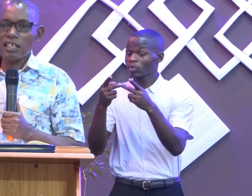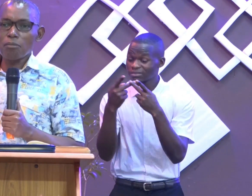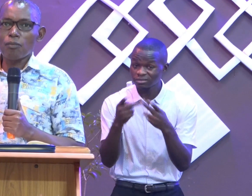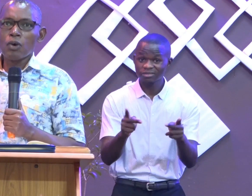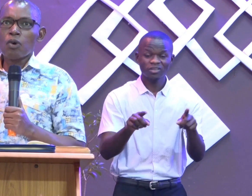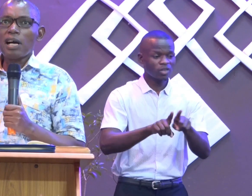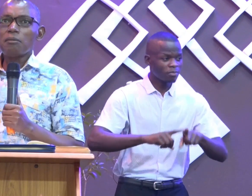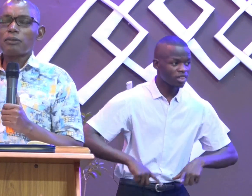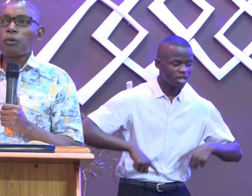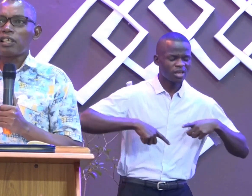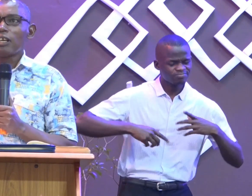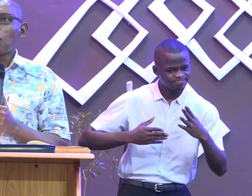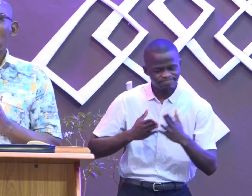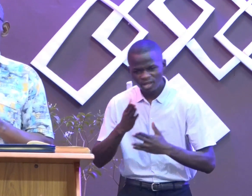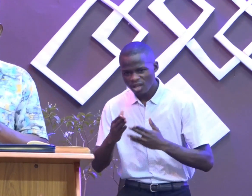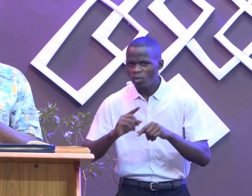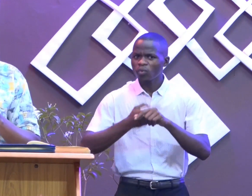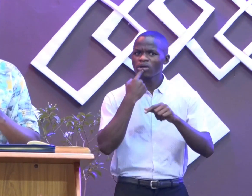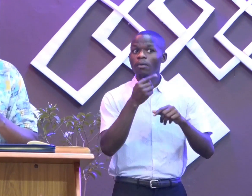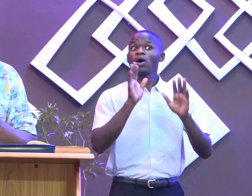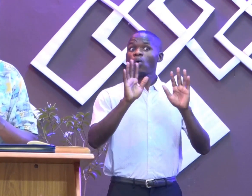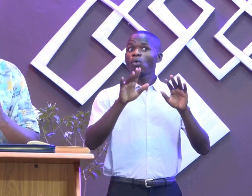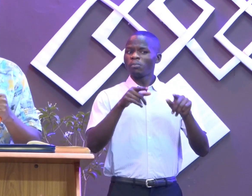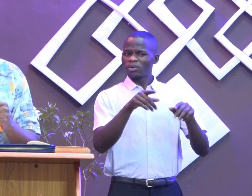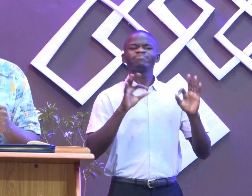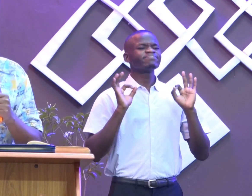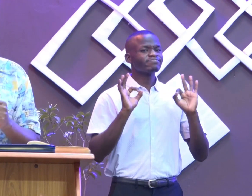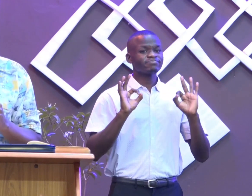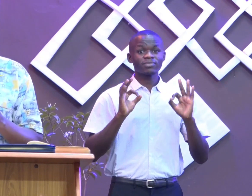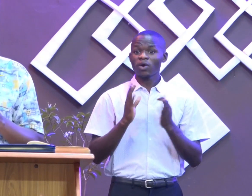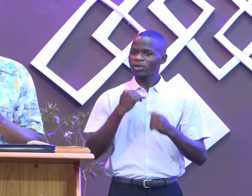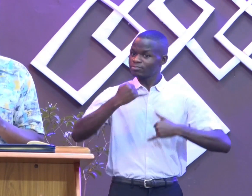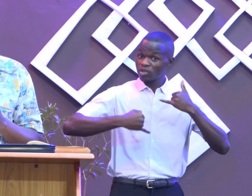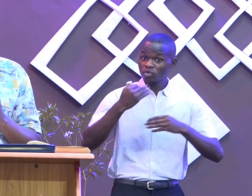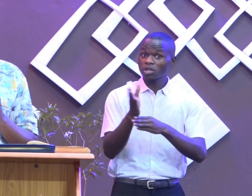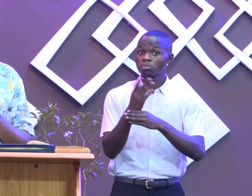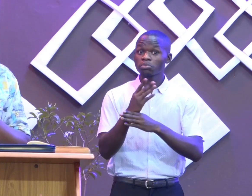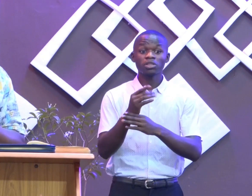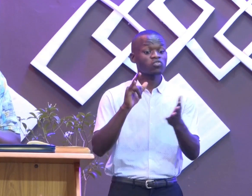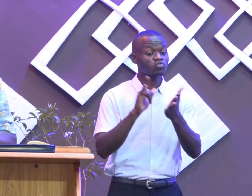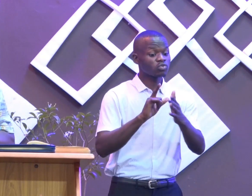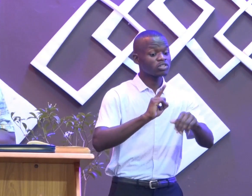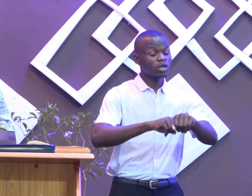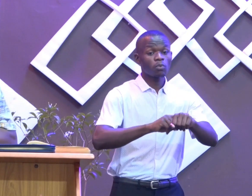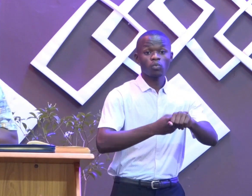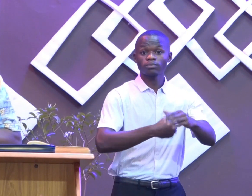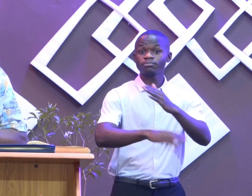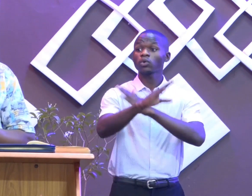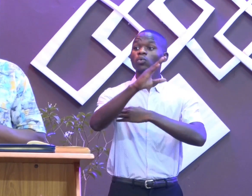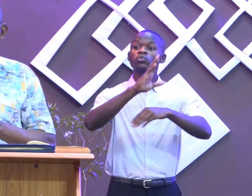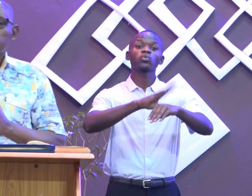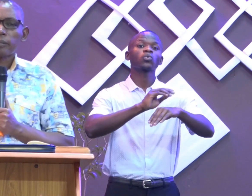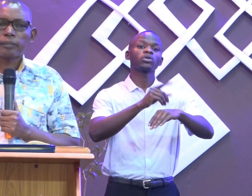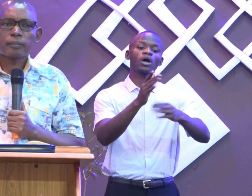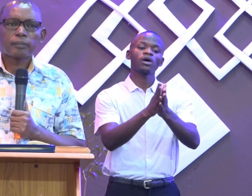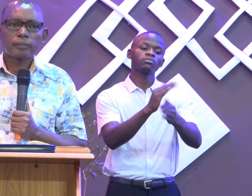bwe baayitamu bwe baali batuukidde ng'oga nti kati bateredde banyumirwa obuweereza mukama we yabatwali. I knew those two, and by